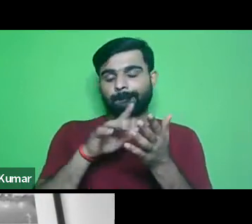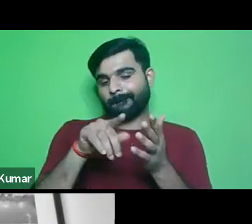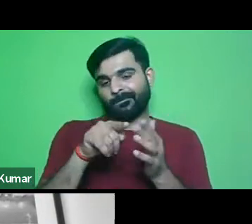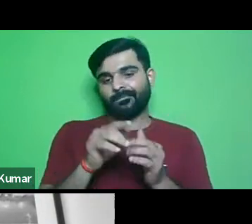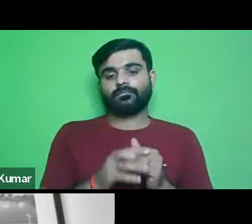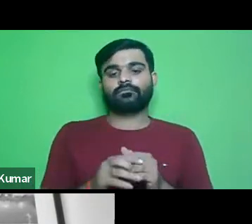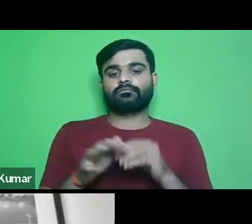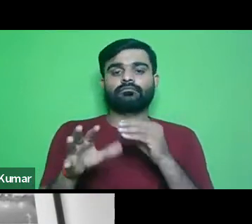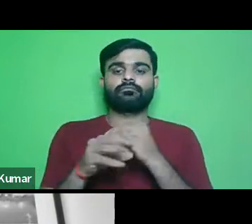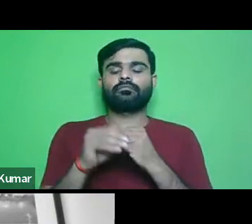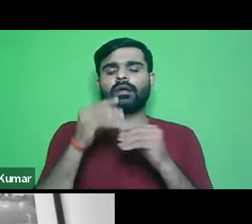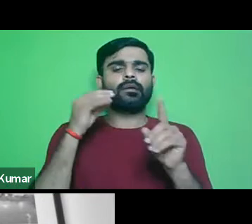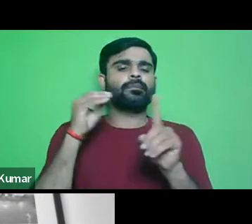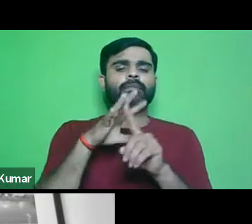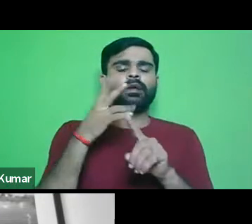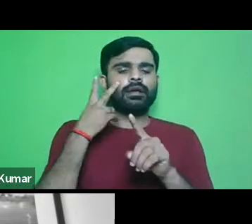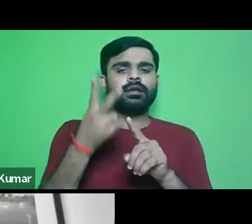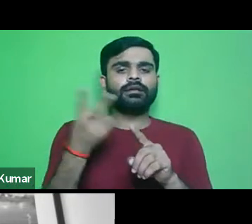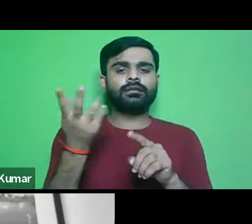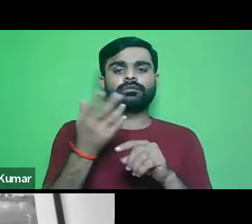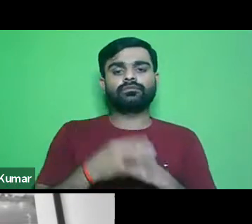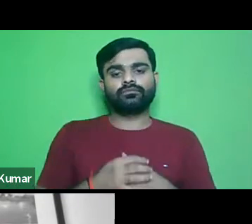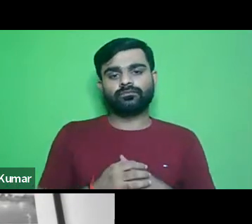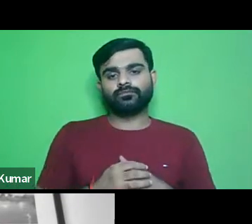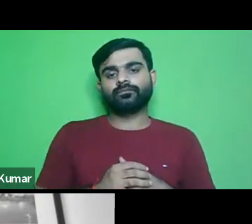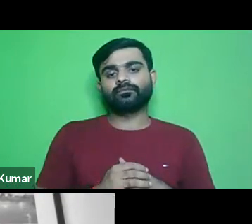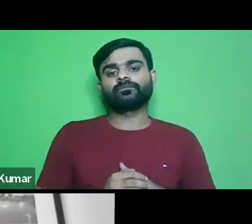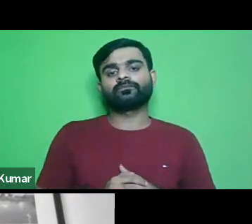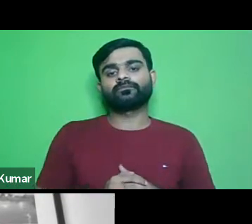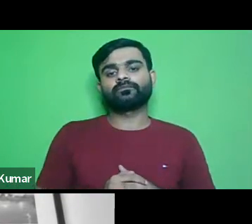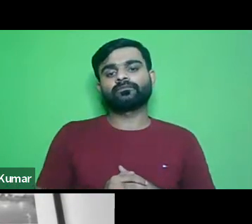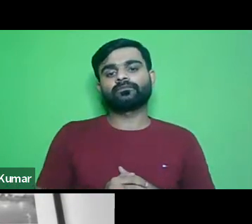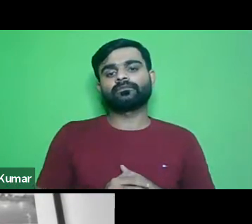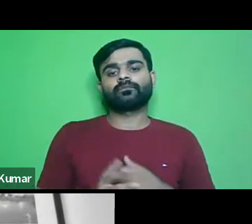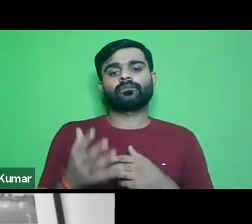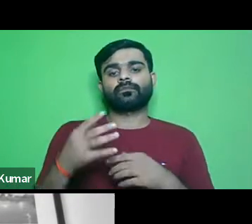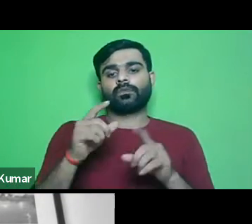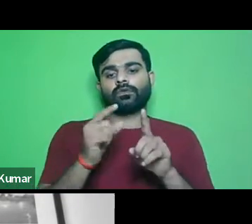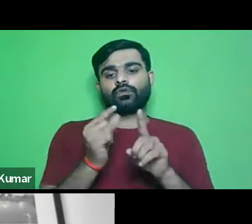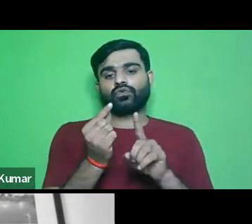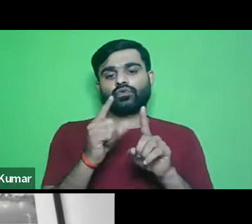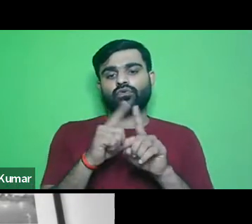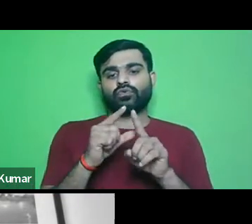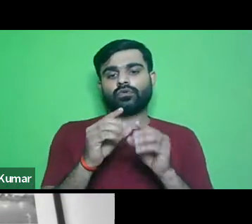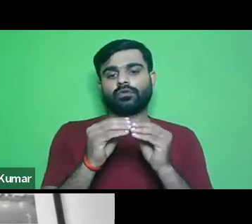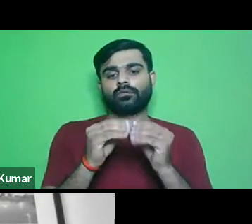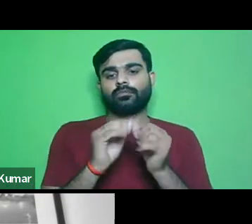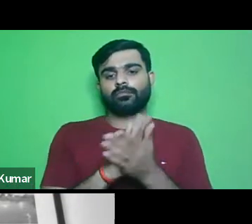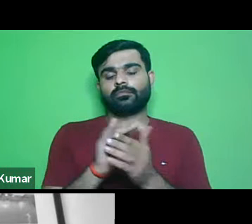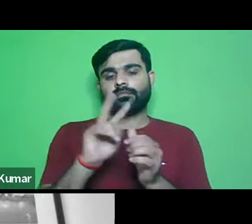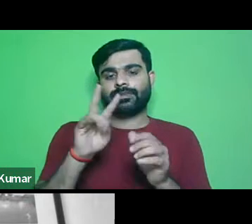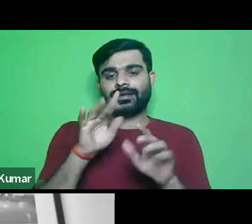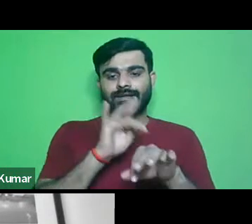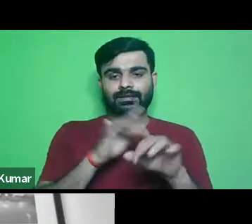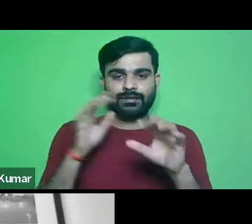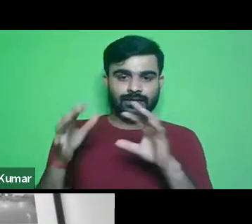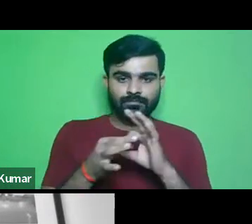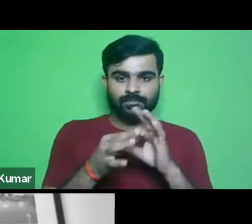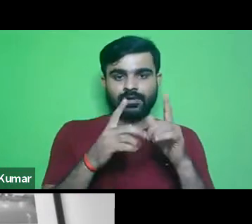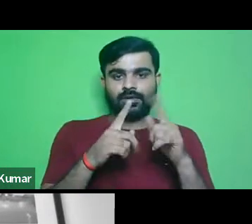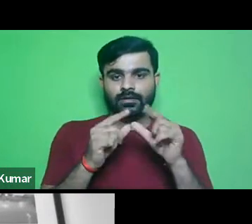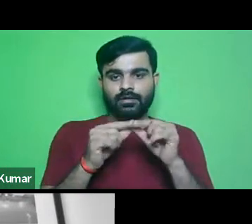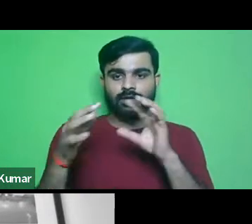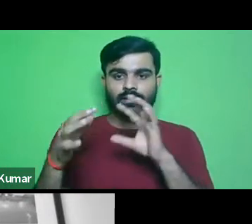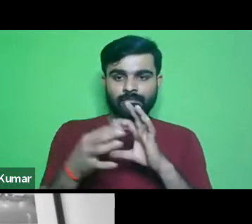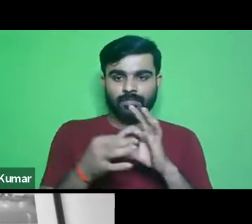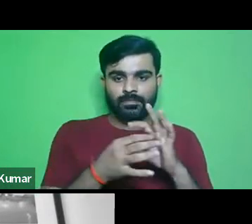One of the things that I've been reflecting on recently is that, and Udbhav also touched on it a little bit when he was talking about, data pipelines